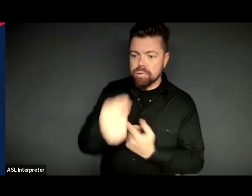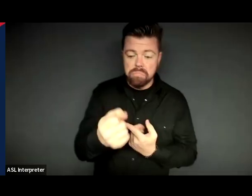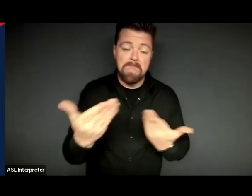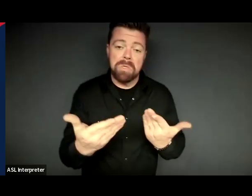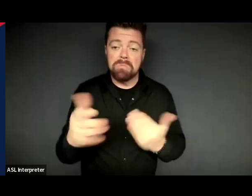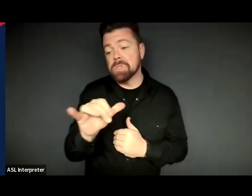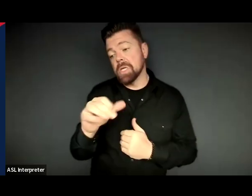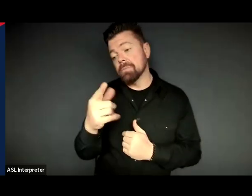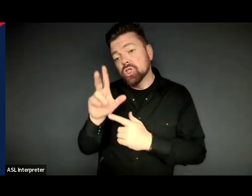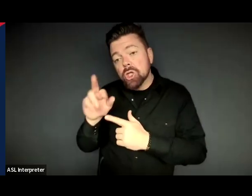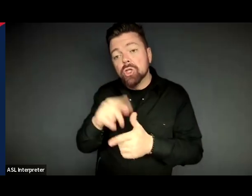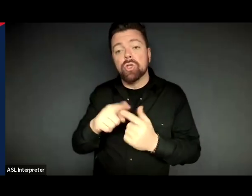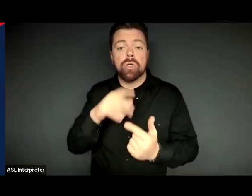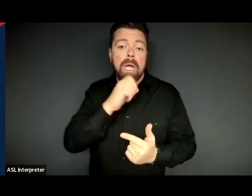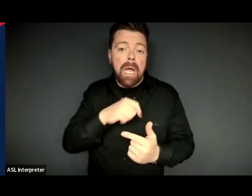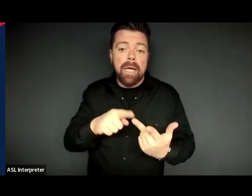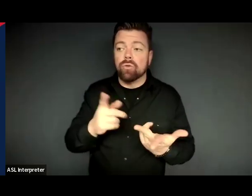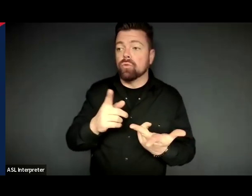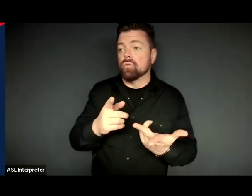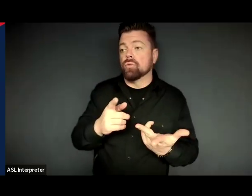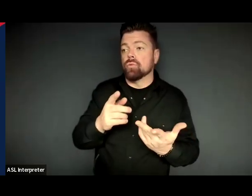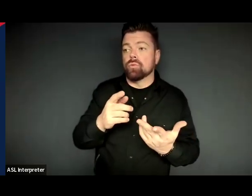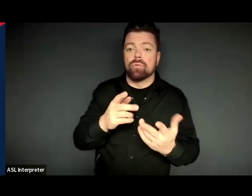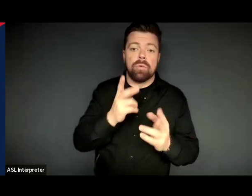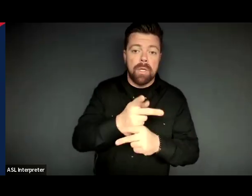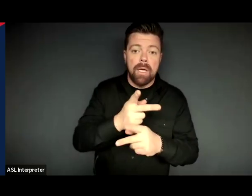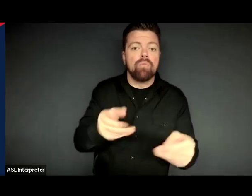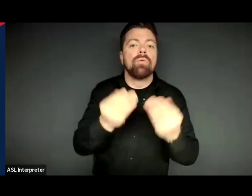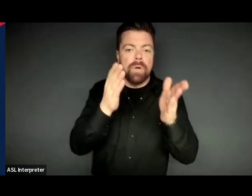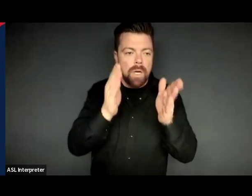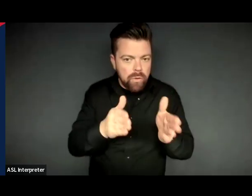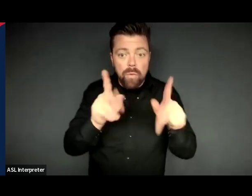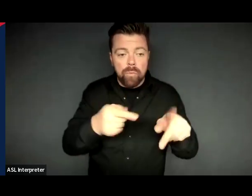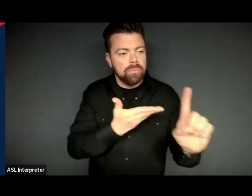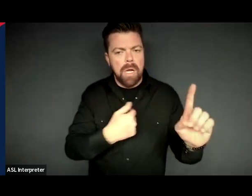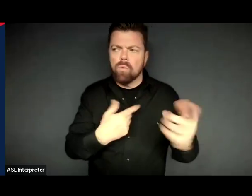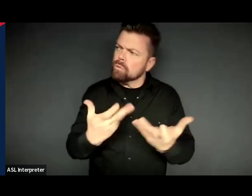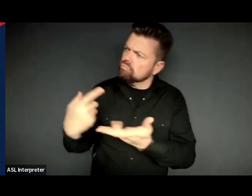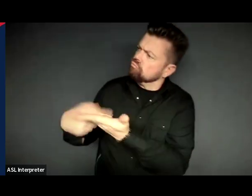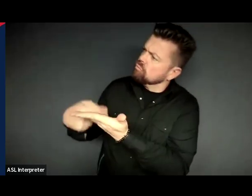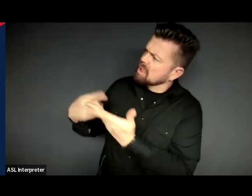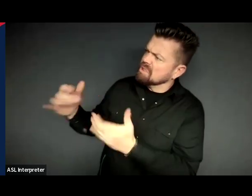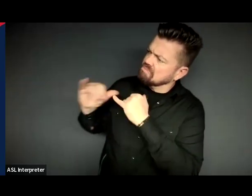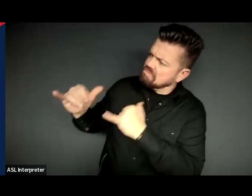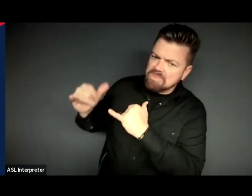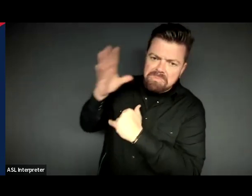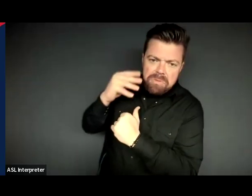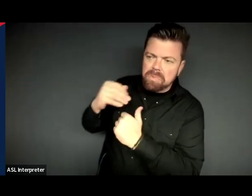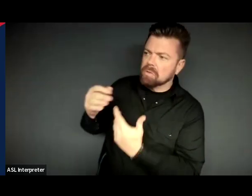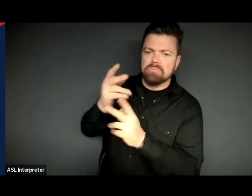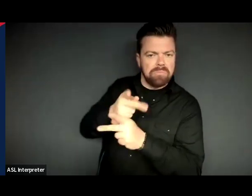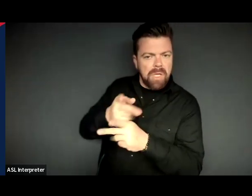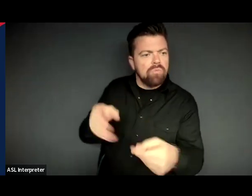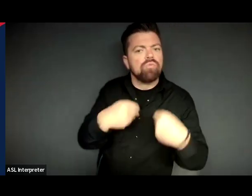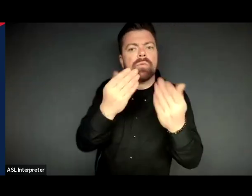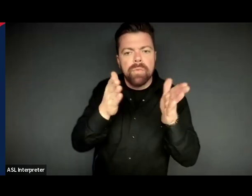the same age, maybe you're a caregiver of somebody and you'd like to talk to somebody who's a caregiver like you are. um, the